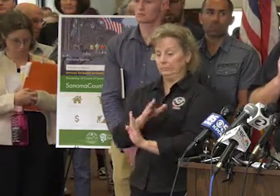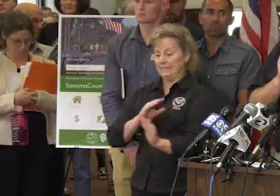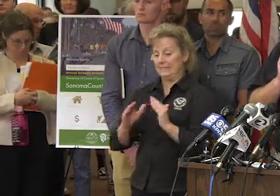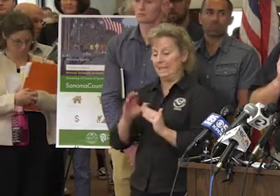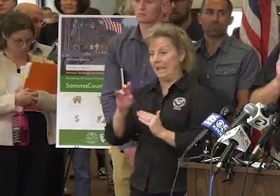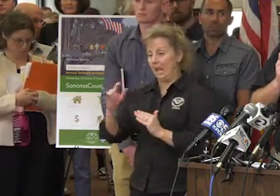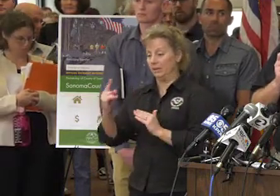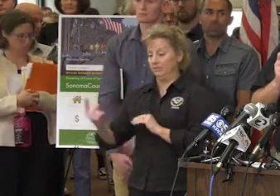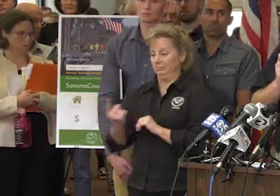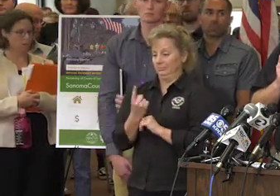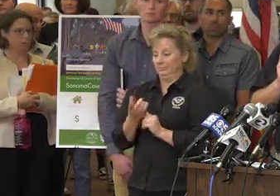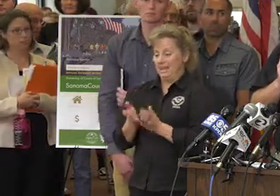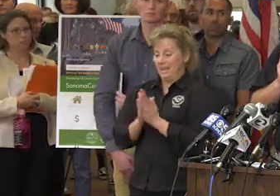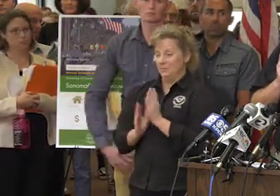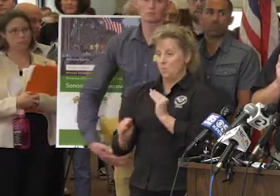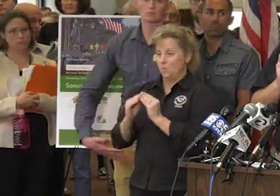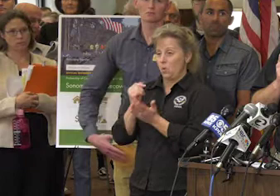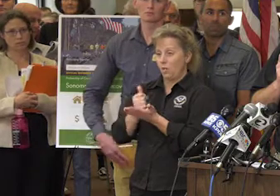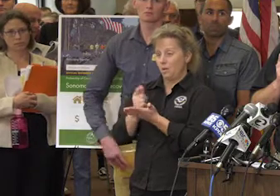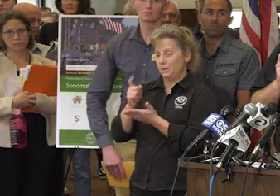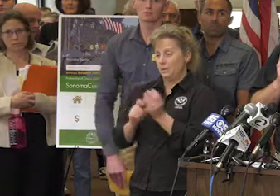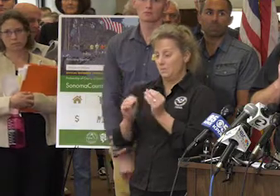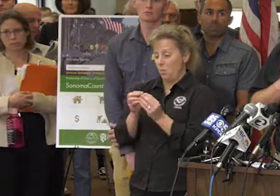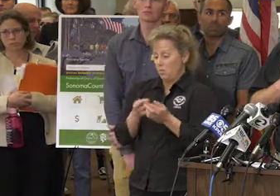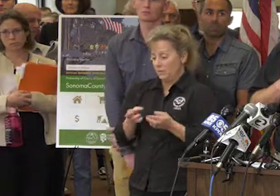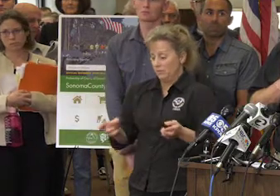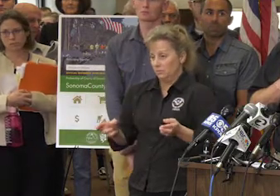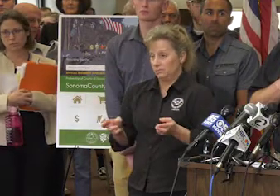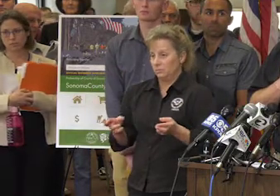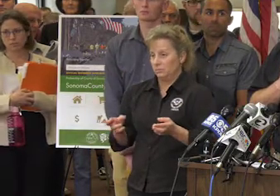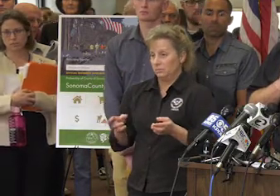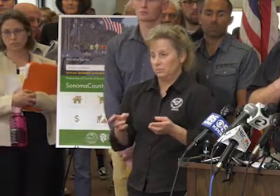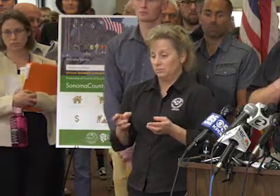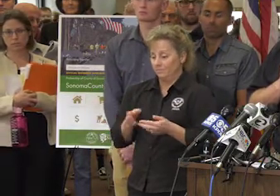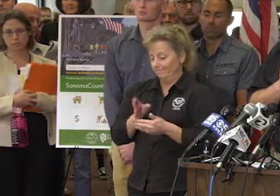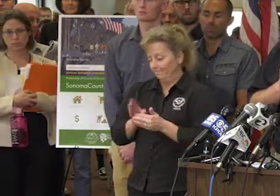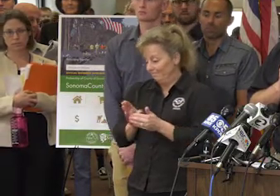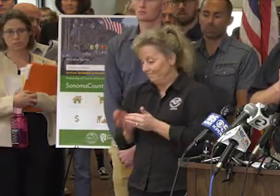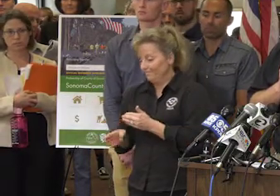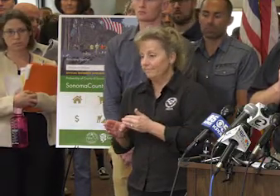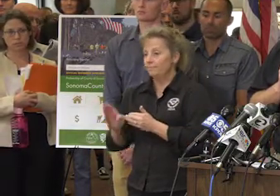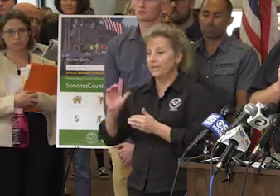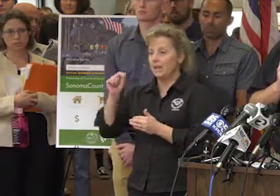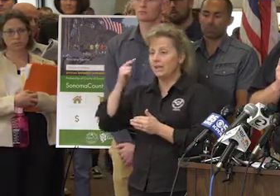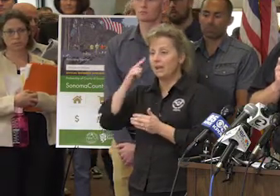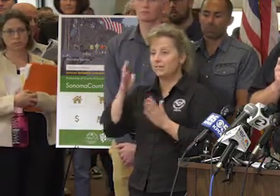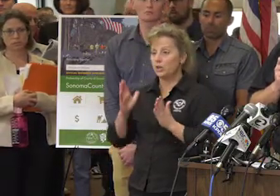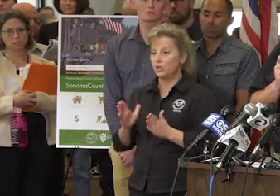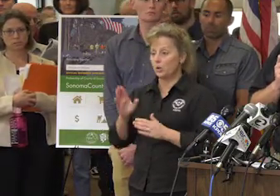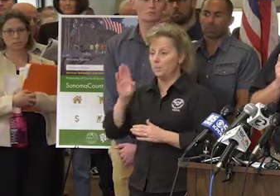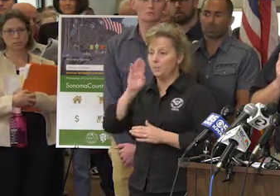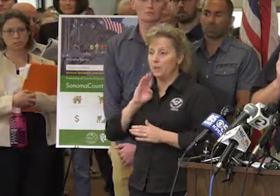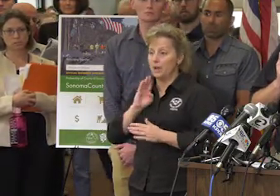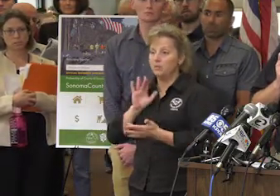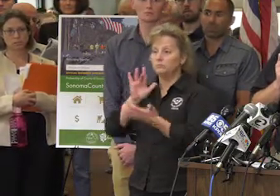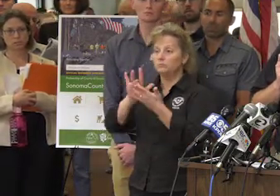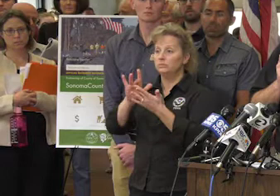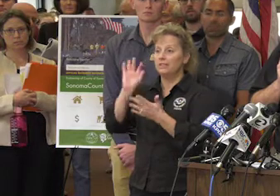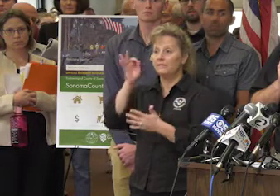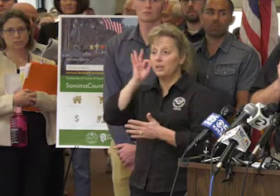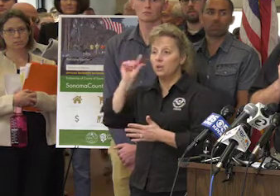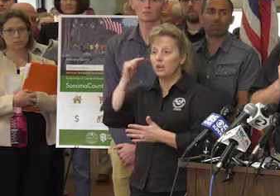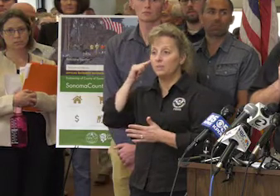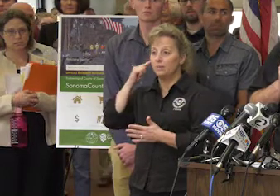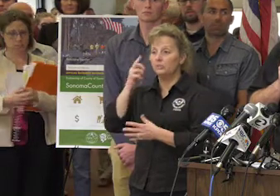came to us and asked for more help. They were going to need more resources in order to get this done. And Governor Brown reached out to the federal government to seek